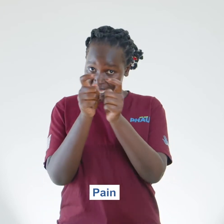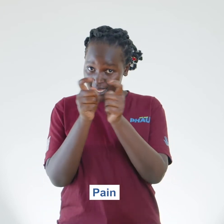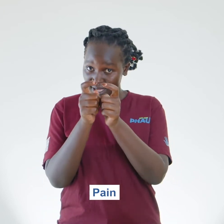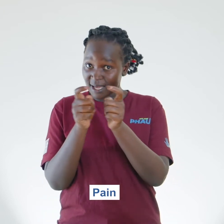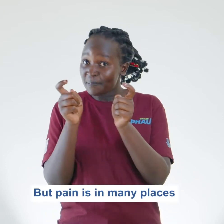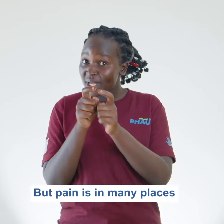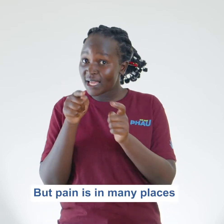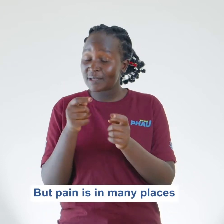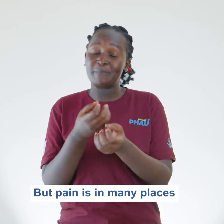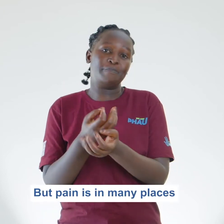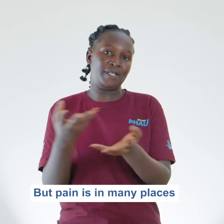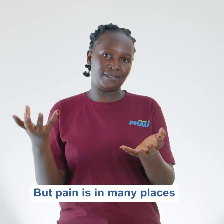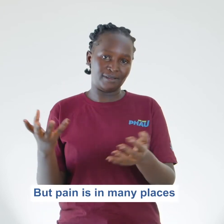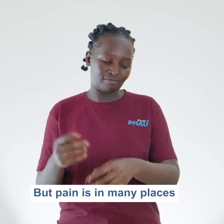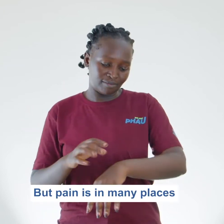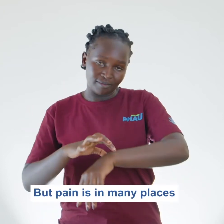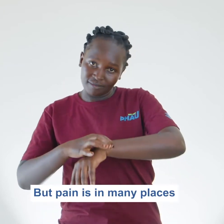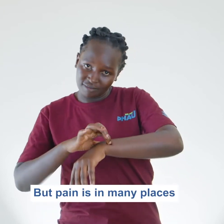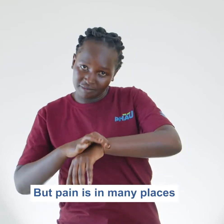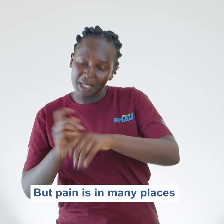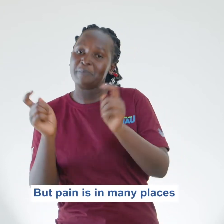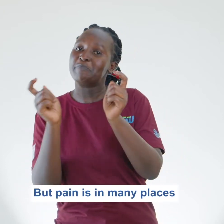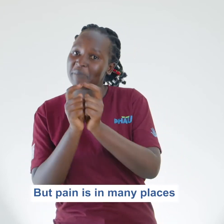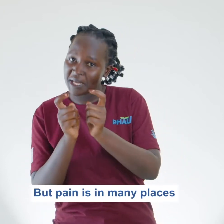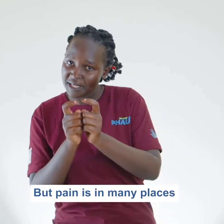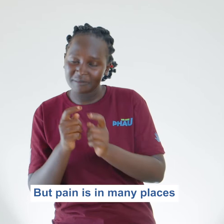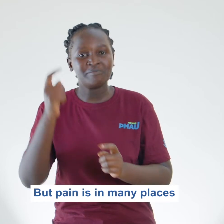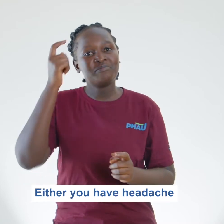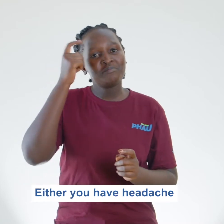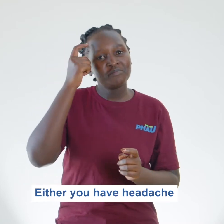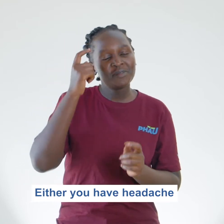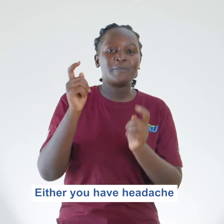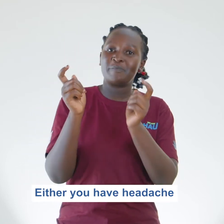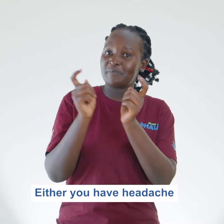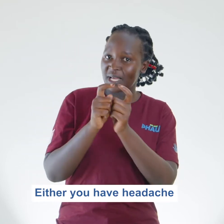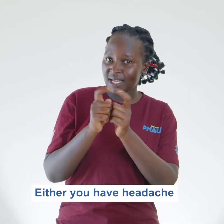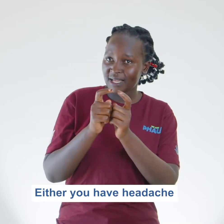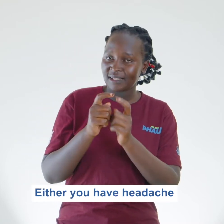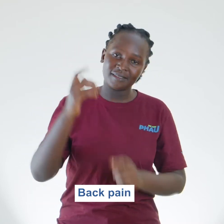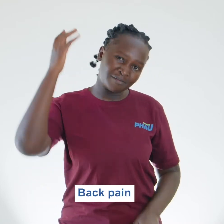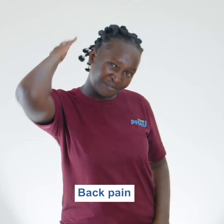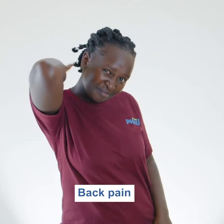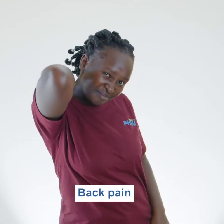Pain. But pain is in many places. Either you have headache, back